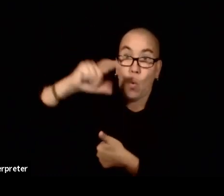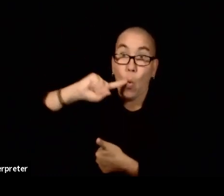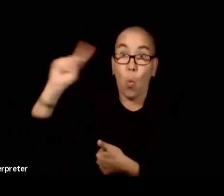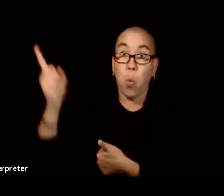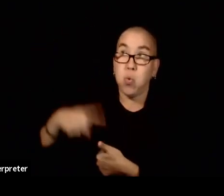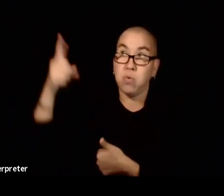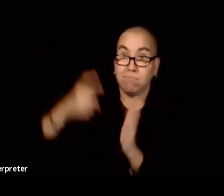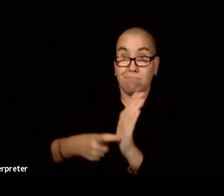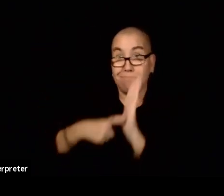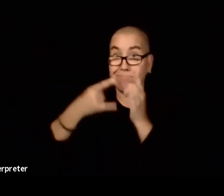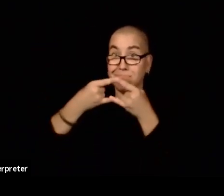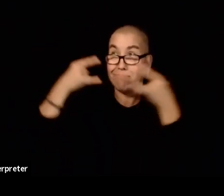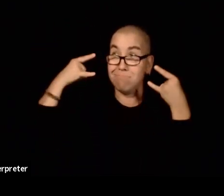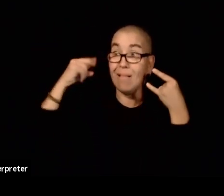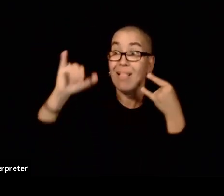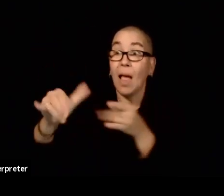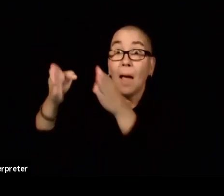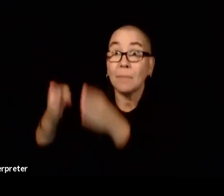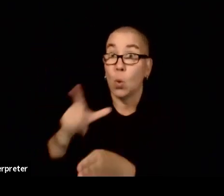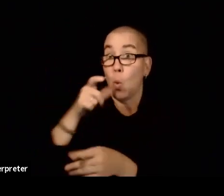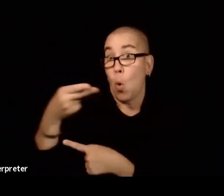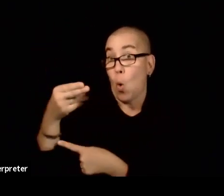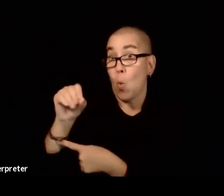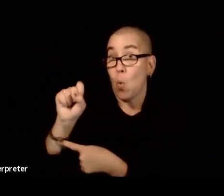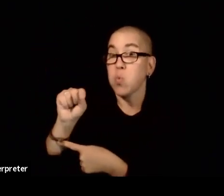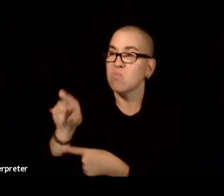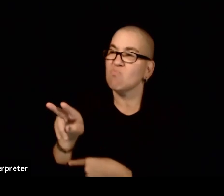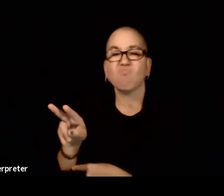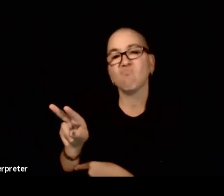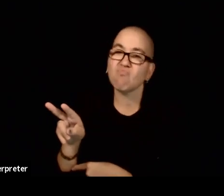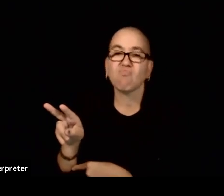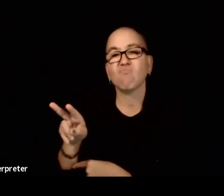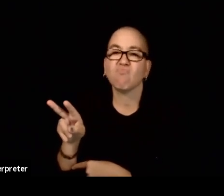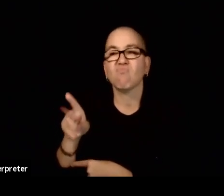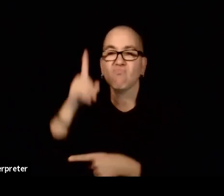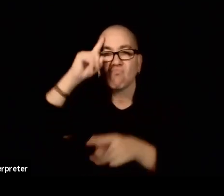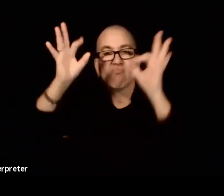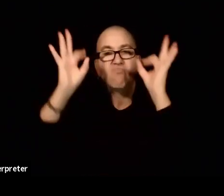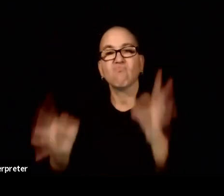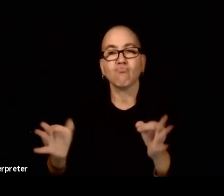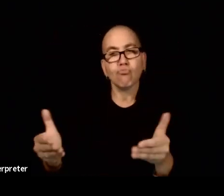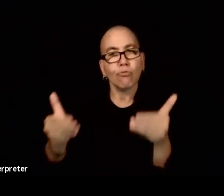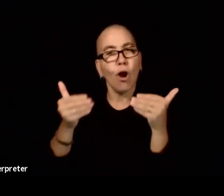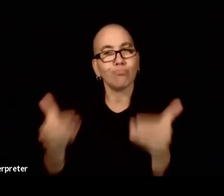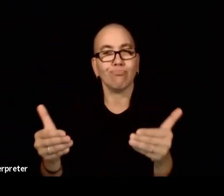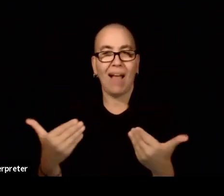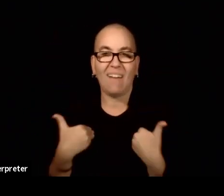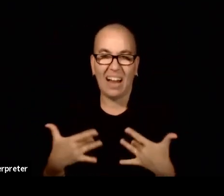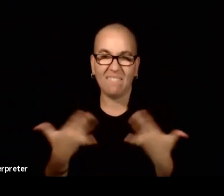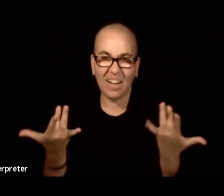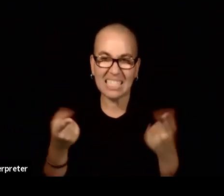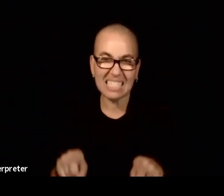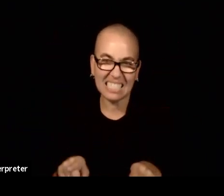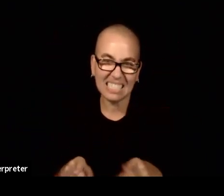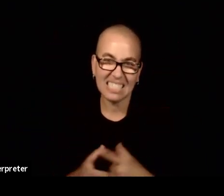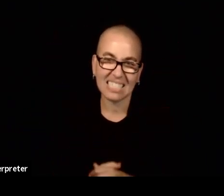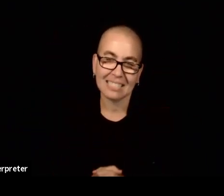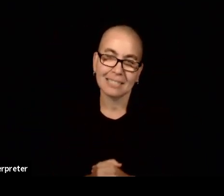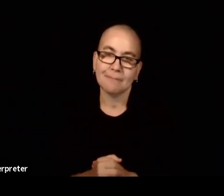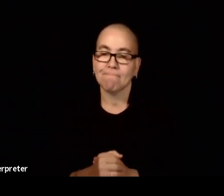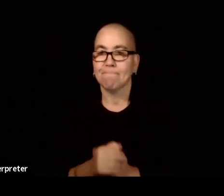would hold the event and not have guests, but not